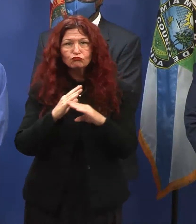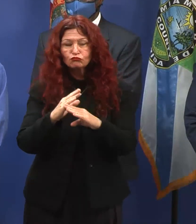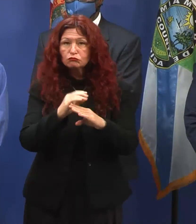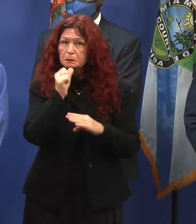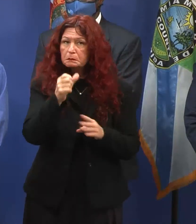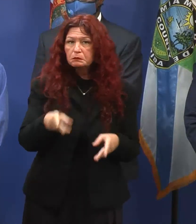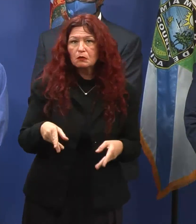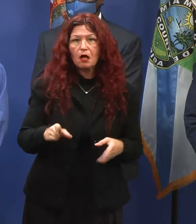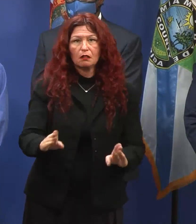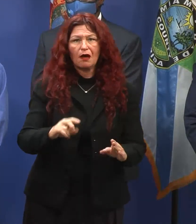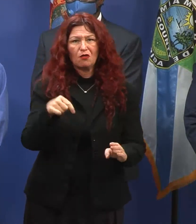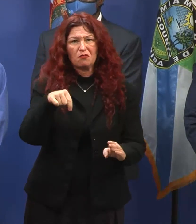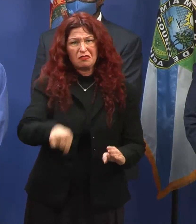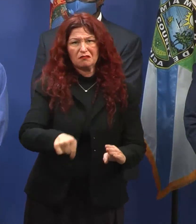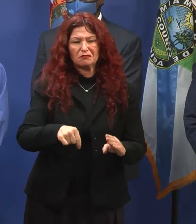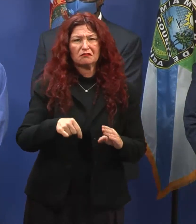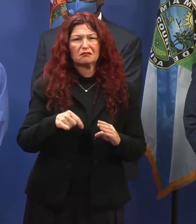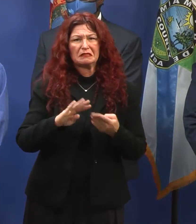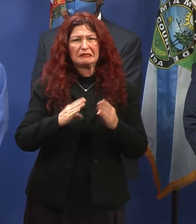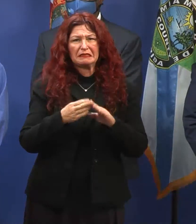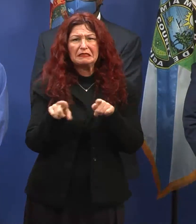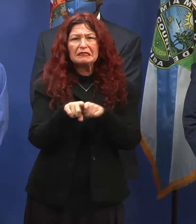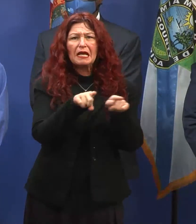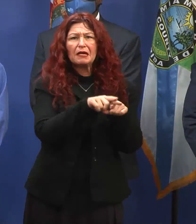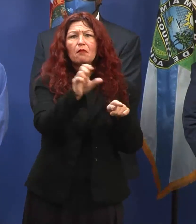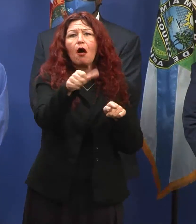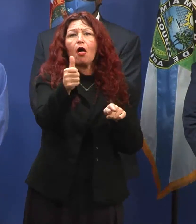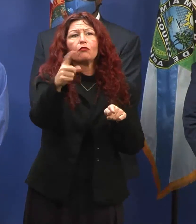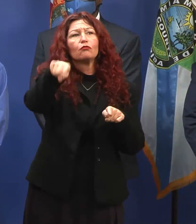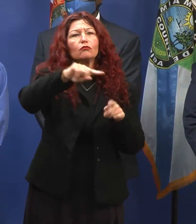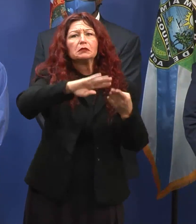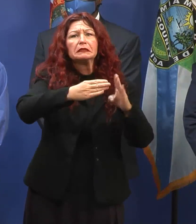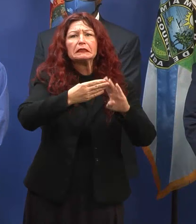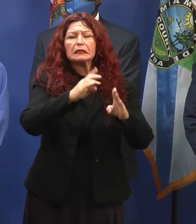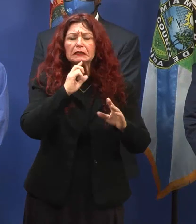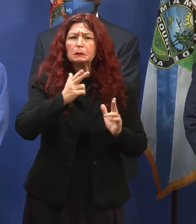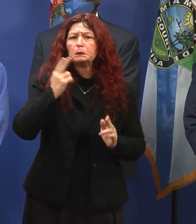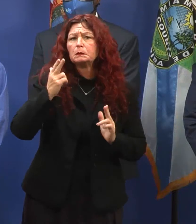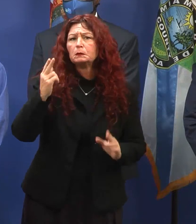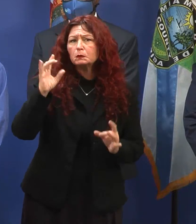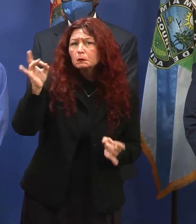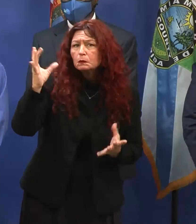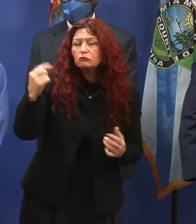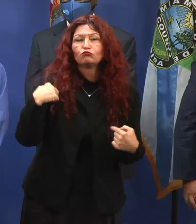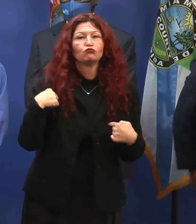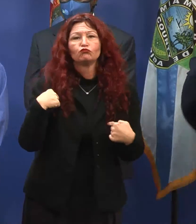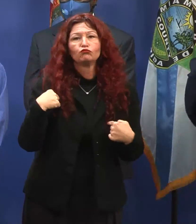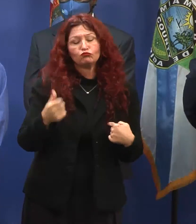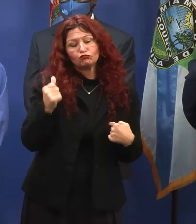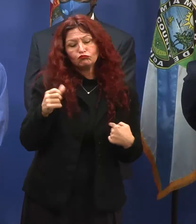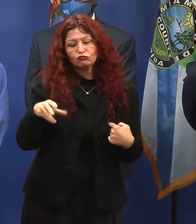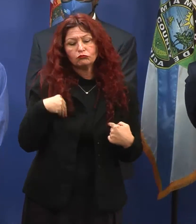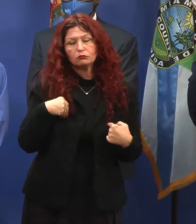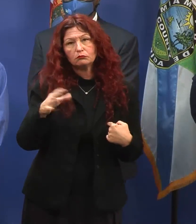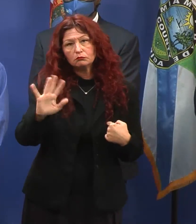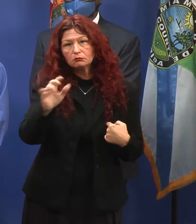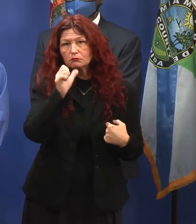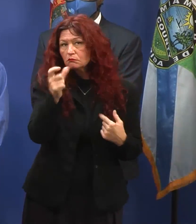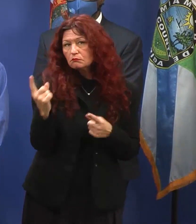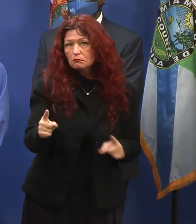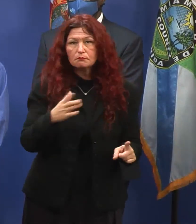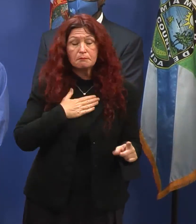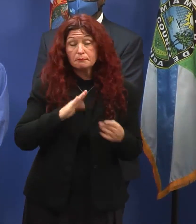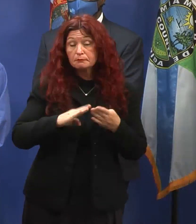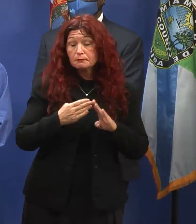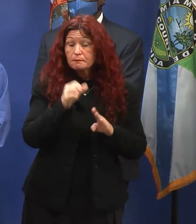this community to become like other cities that are having problems. We're not going to have that here. And the only way we're going to do this is together, the police and the community. So